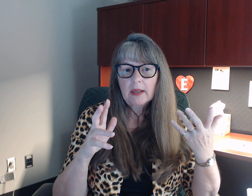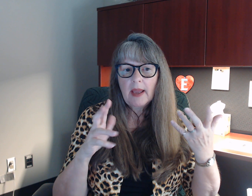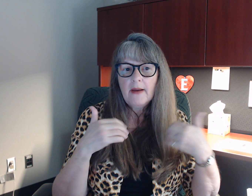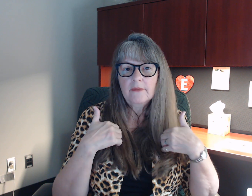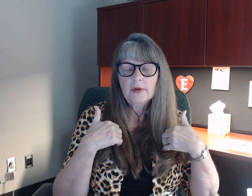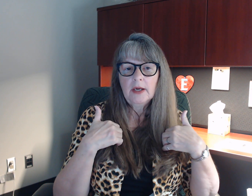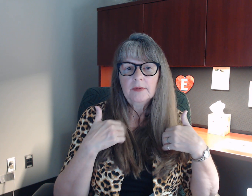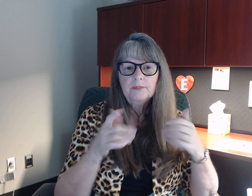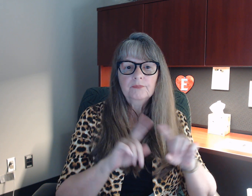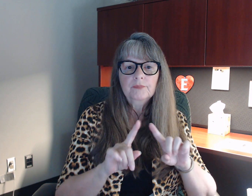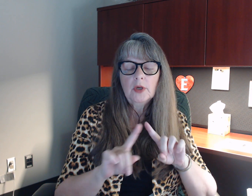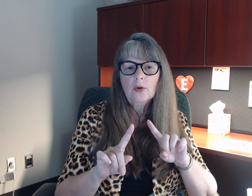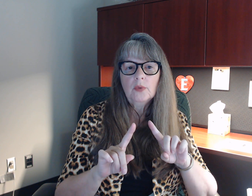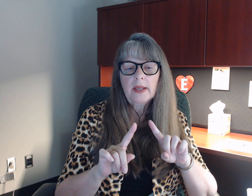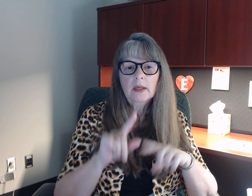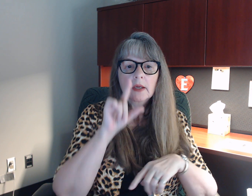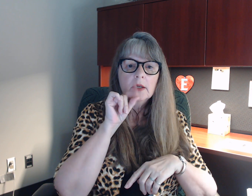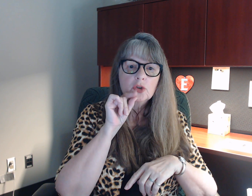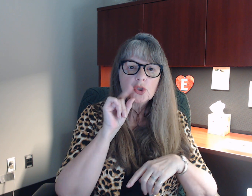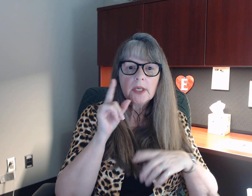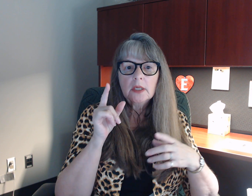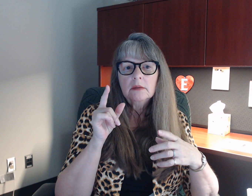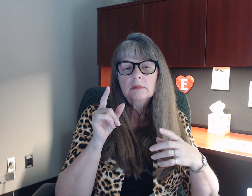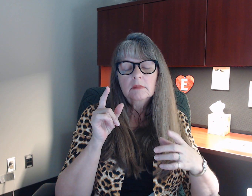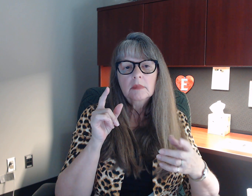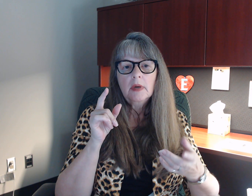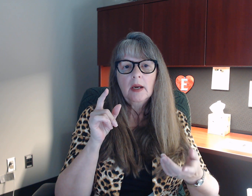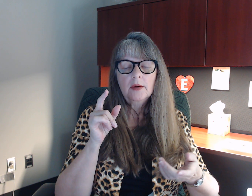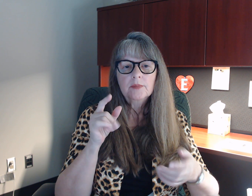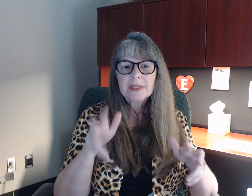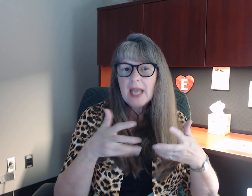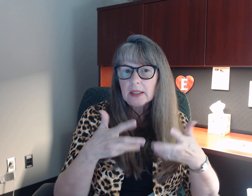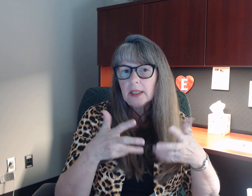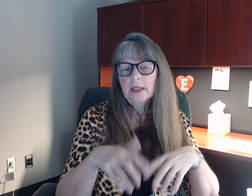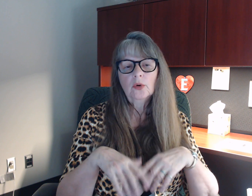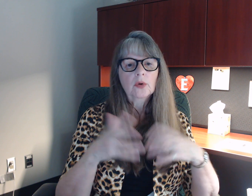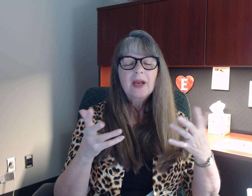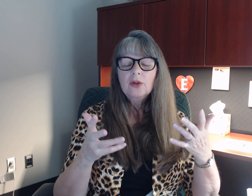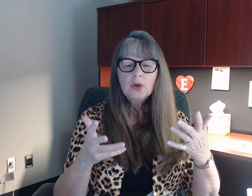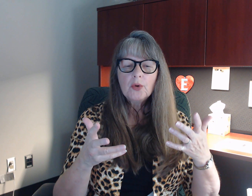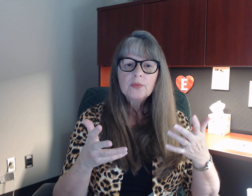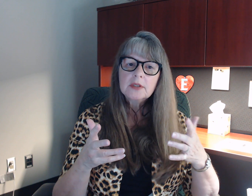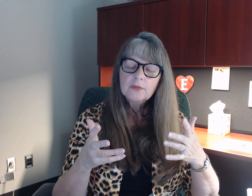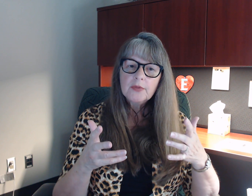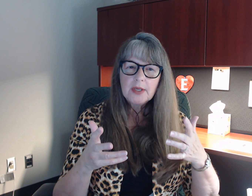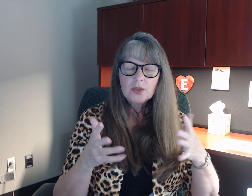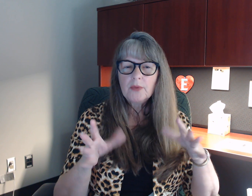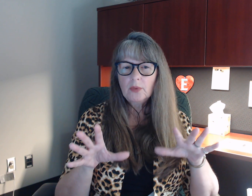have, like chicken salad, or the different things. So we've already